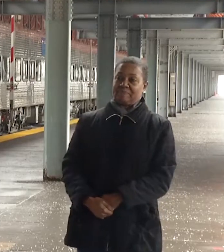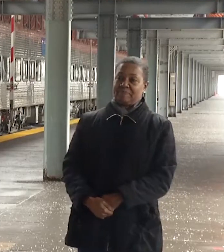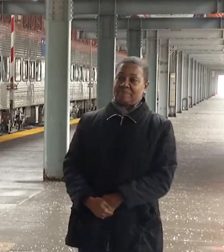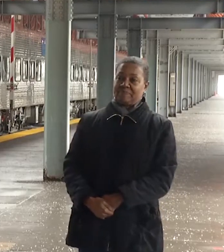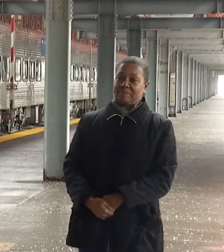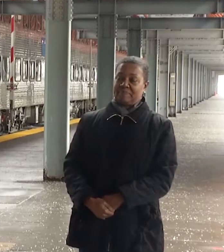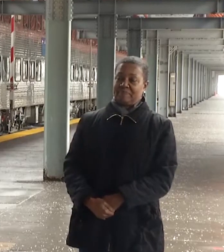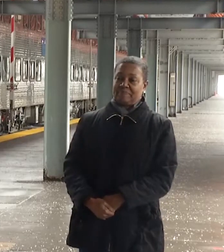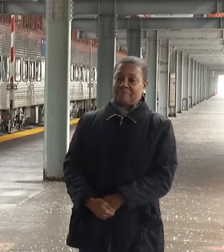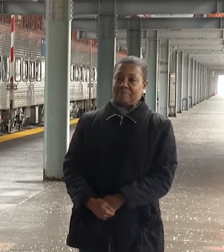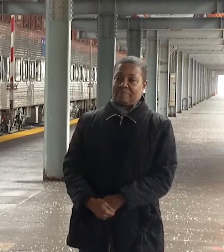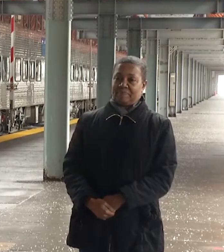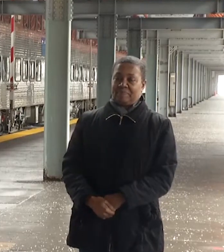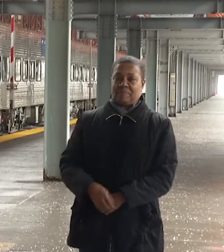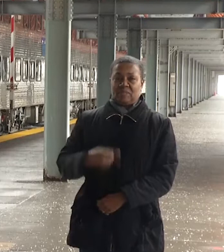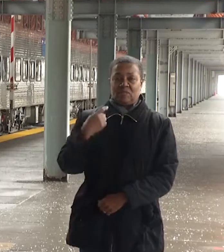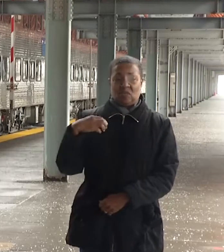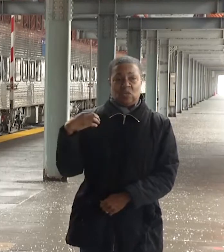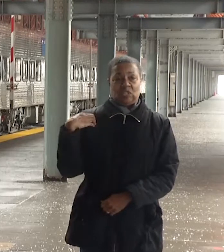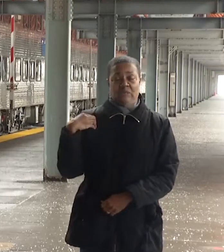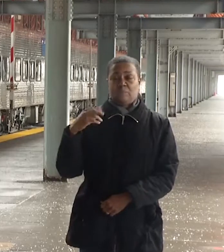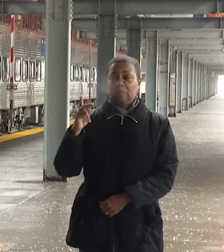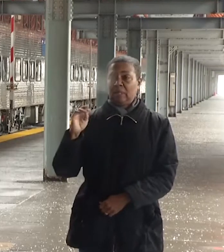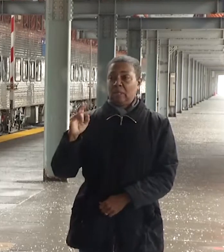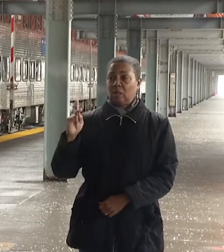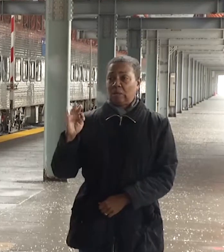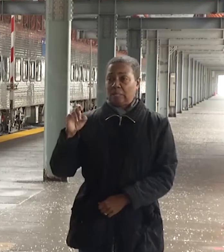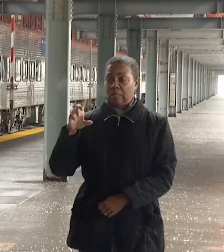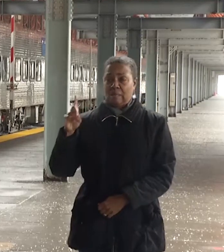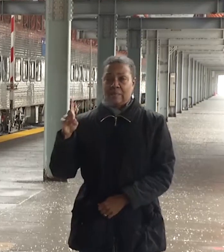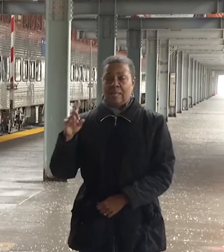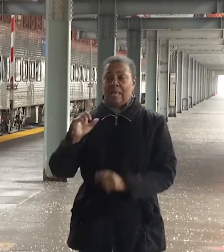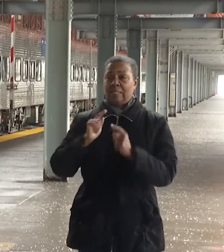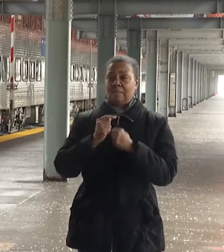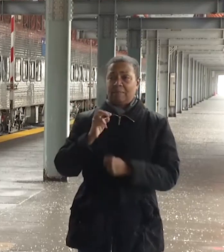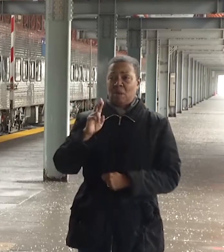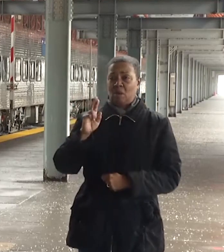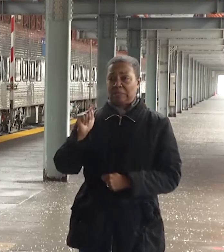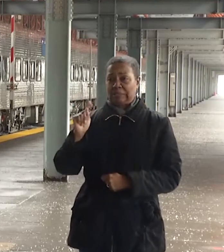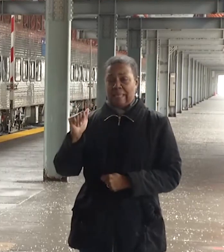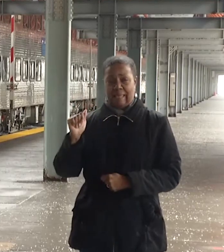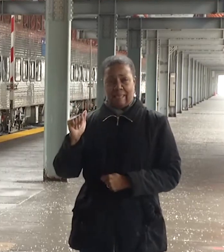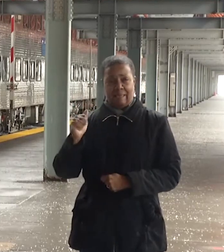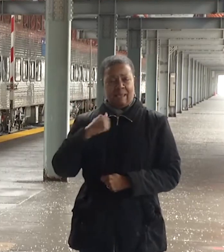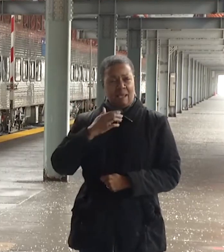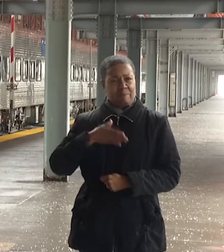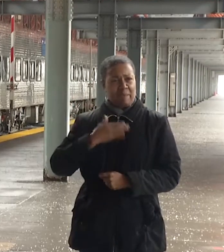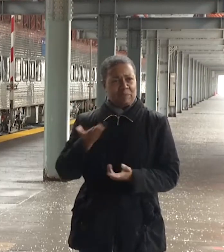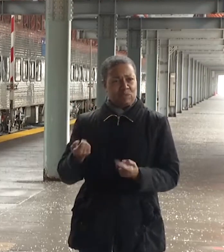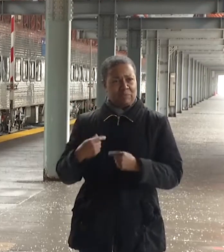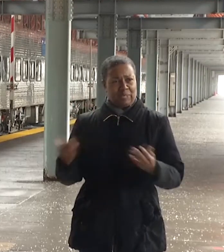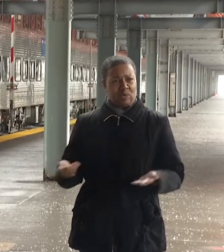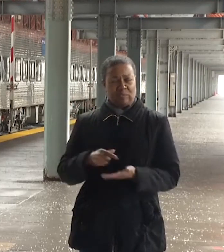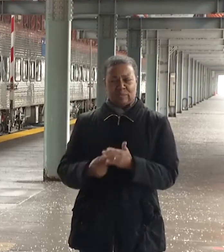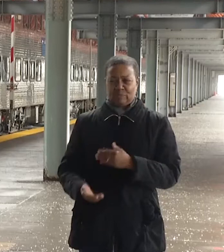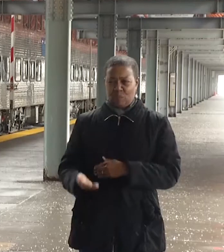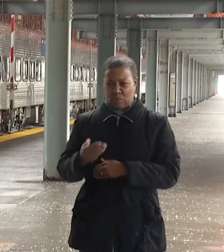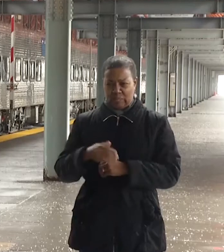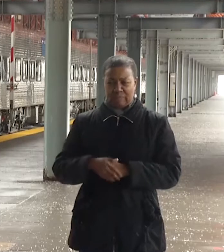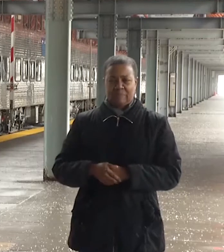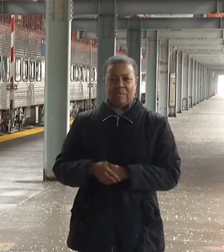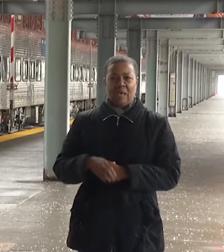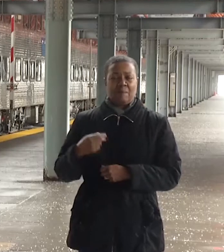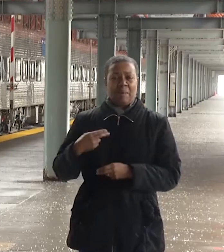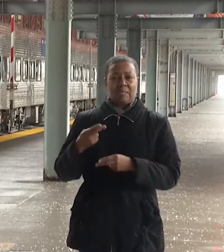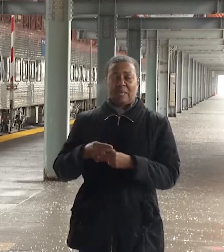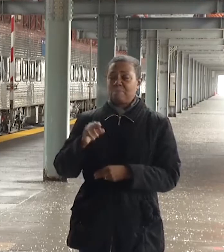On behalf of Chairman Kirk Dillard and the team at the RTA, I'm happy to be here this morning. My name